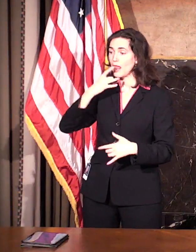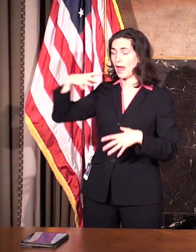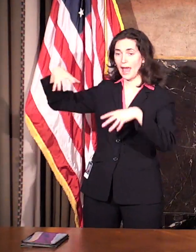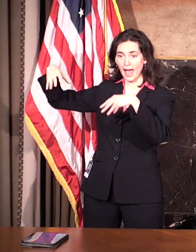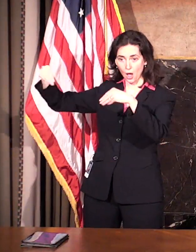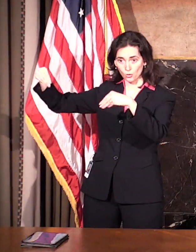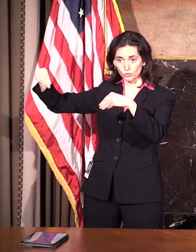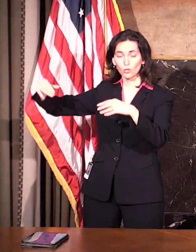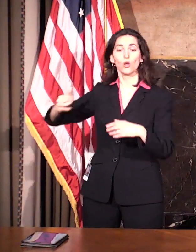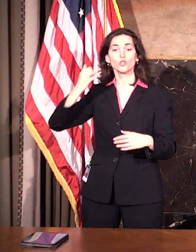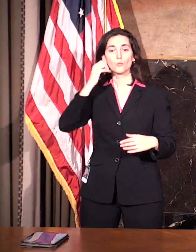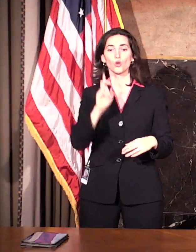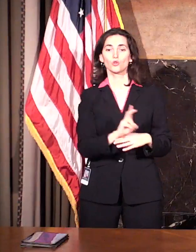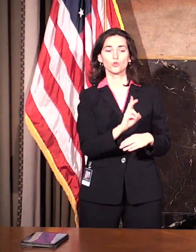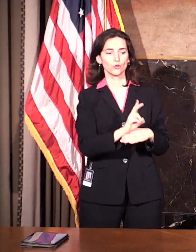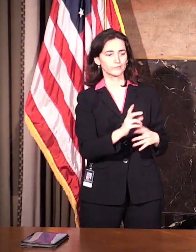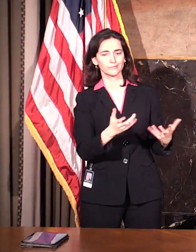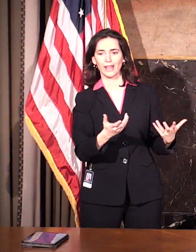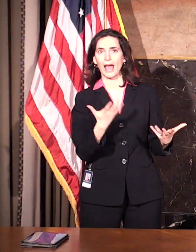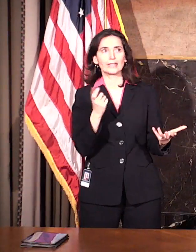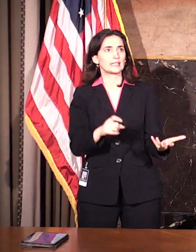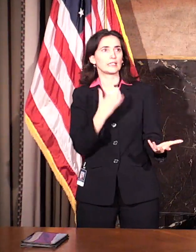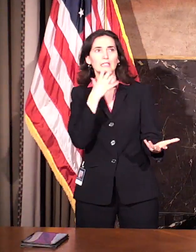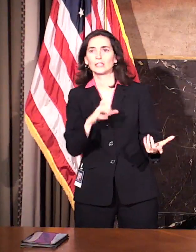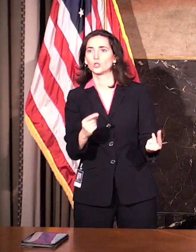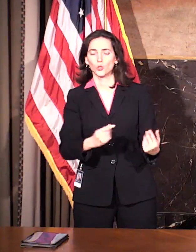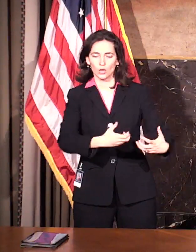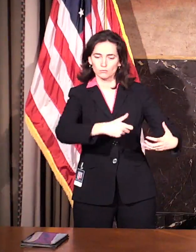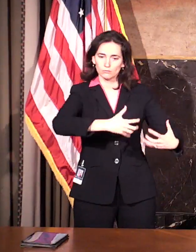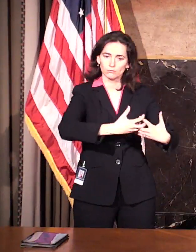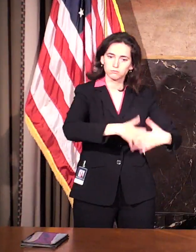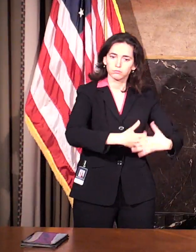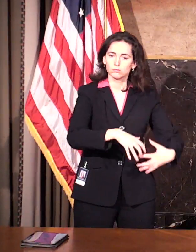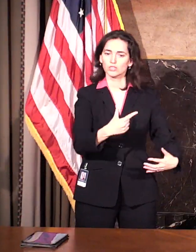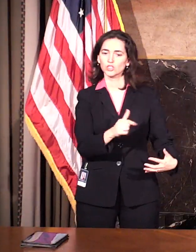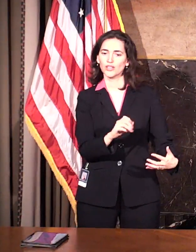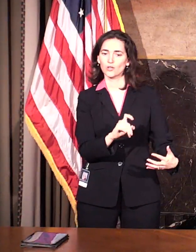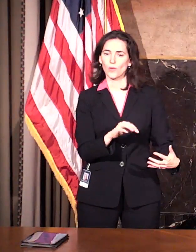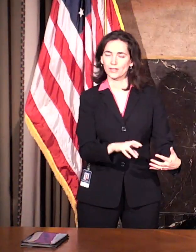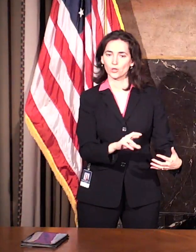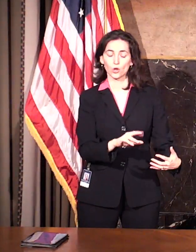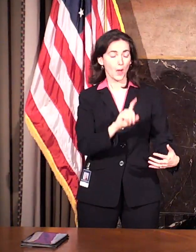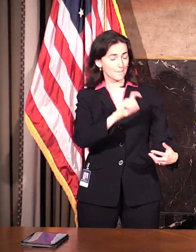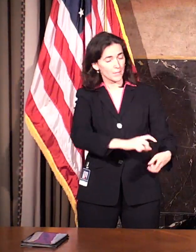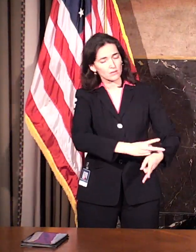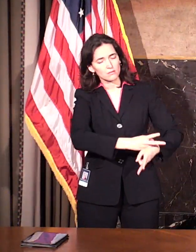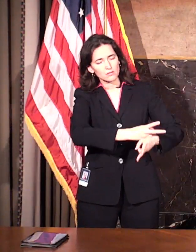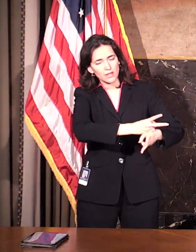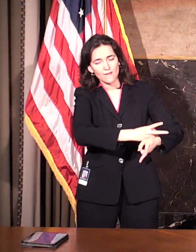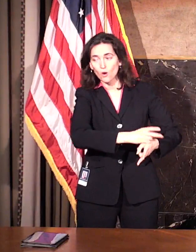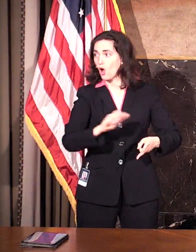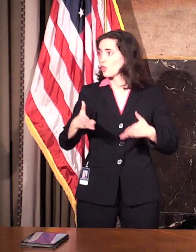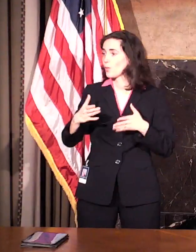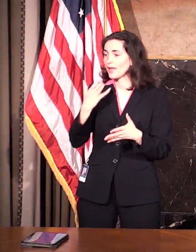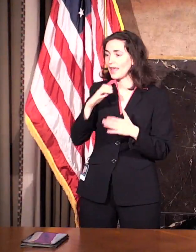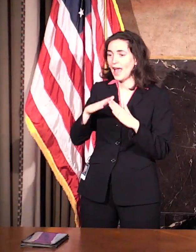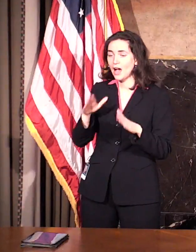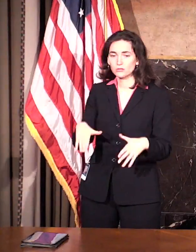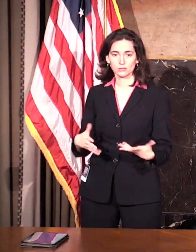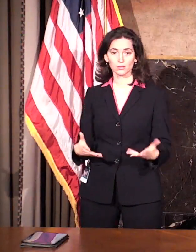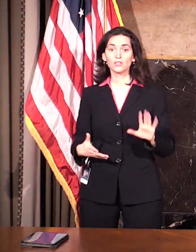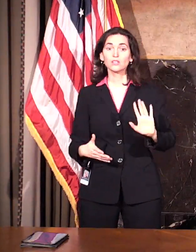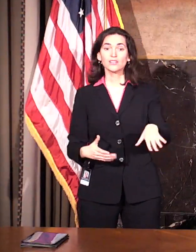generator or alternative heating devices, they have to be very, very careful. Carbon monoxide is completely